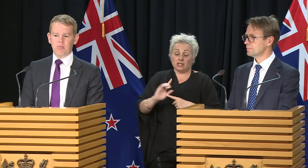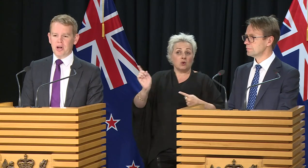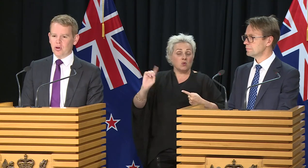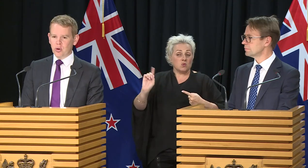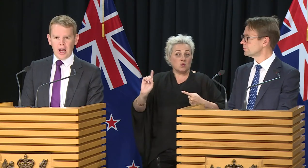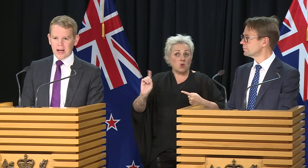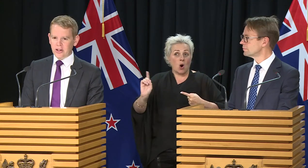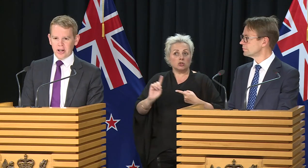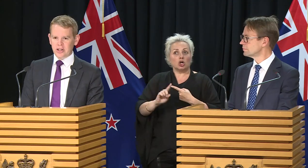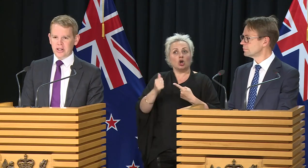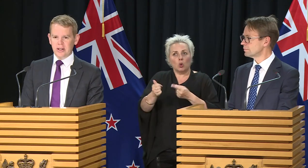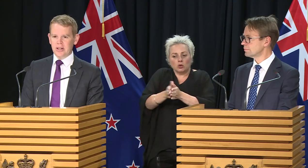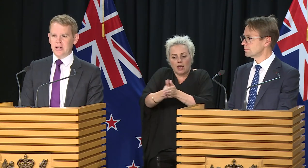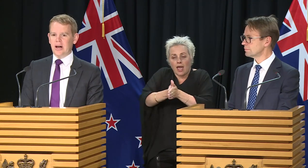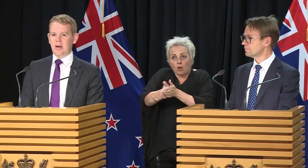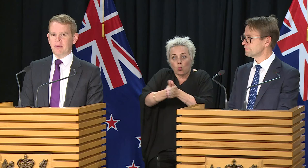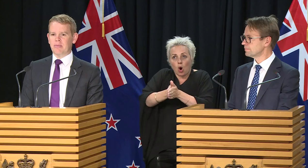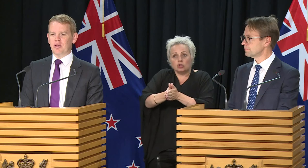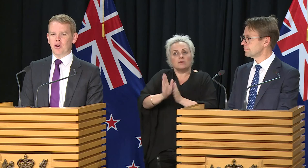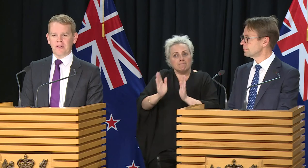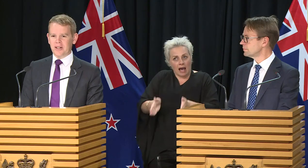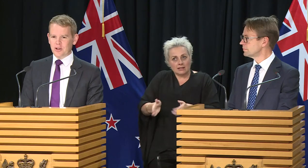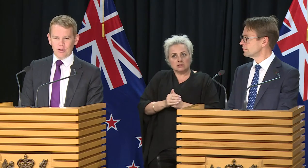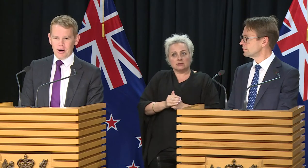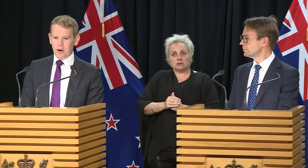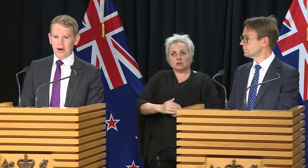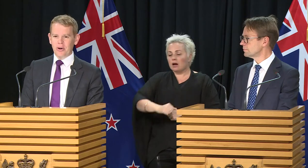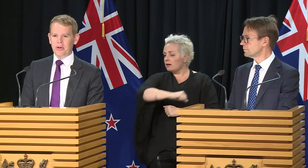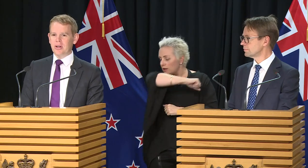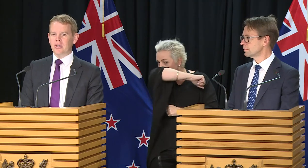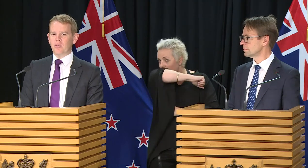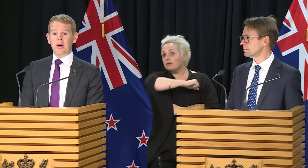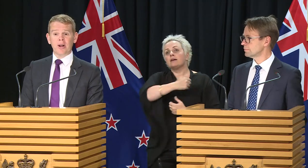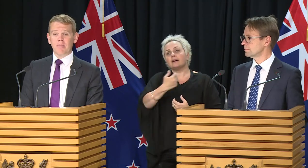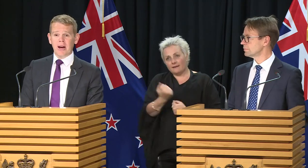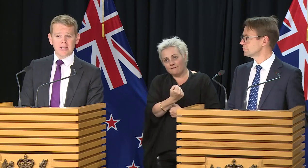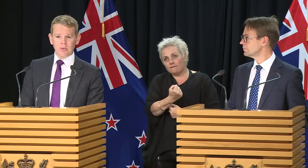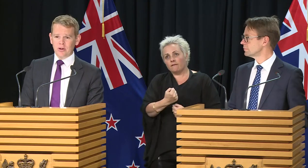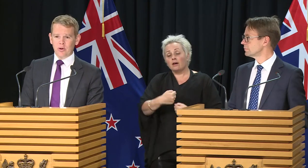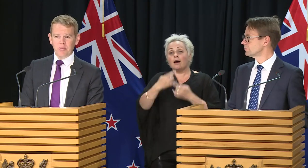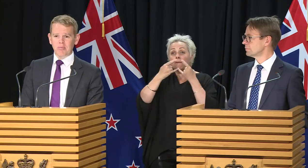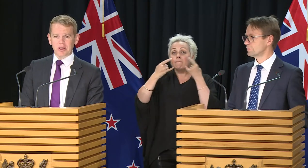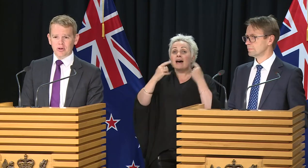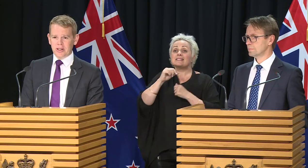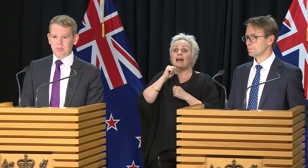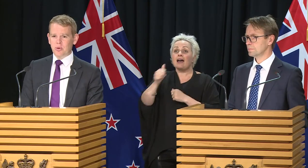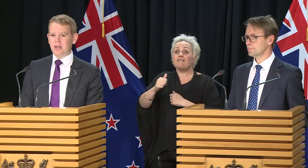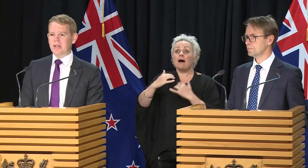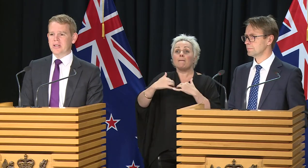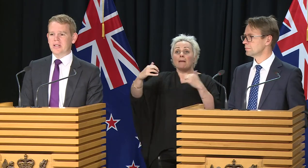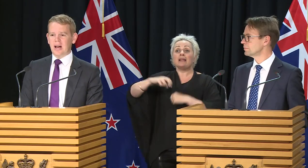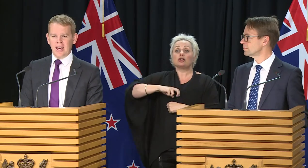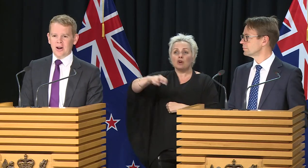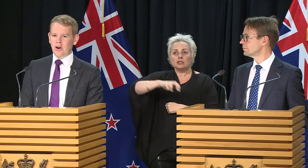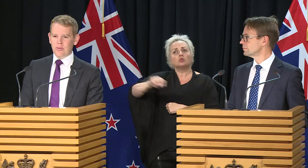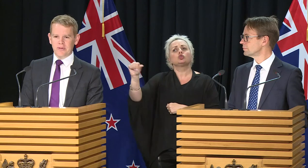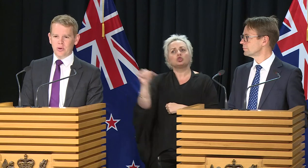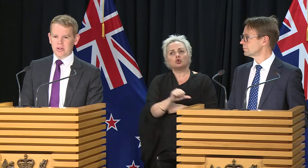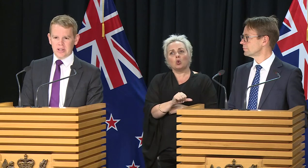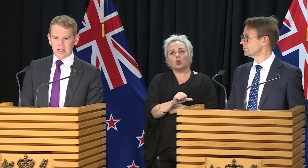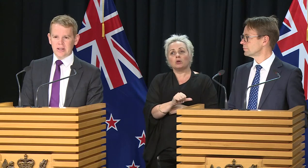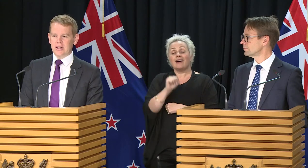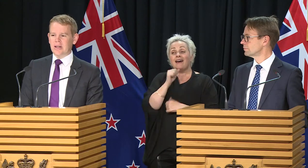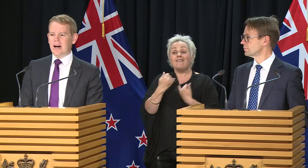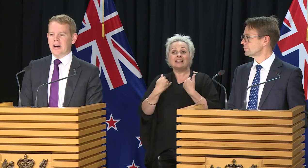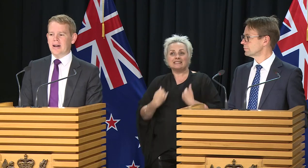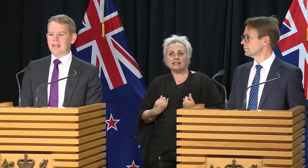is, good hand hygiene, coughing into your elbow, wearing a mask when you're on public transport, staying home if